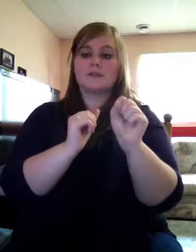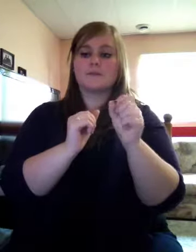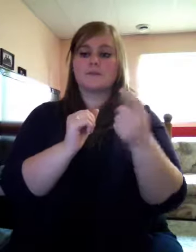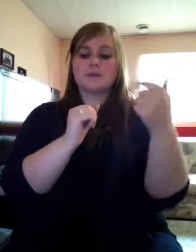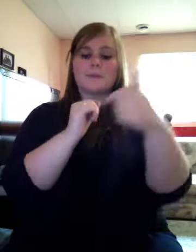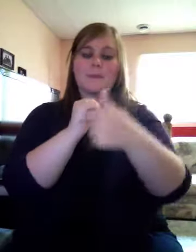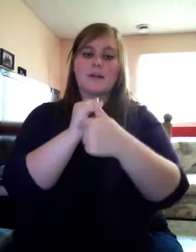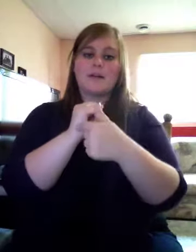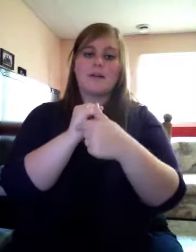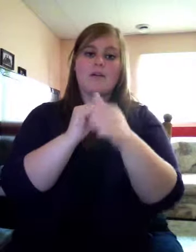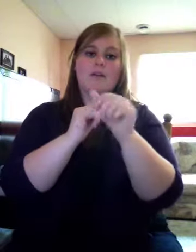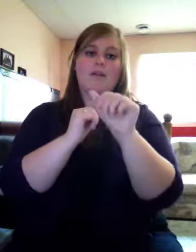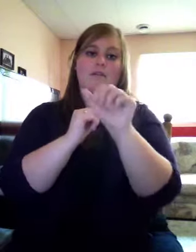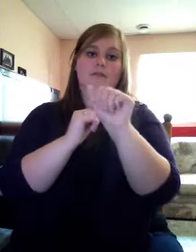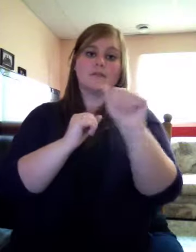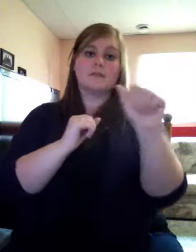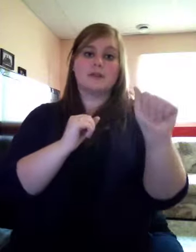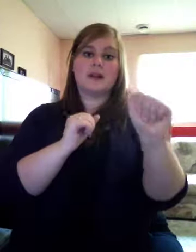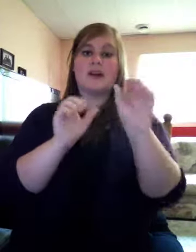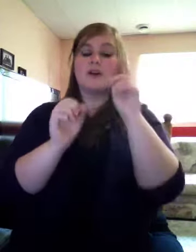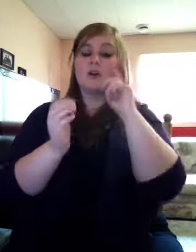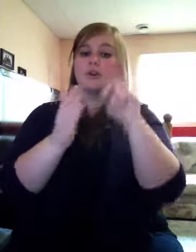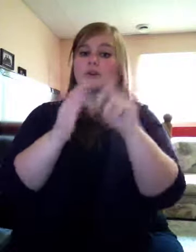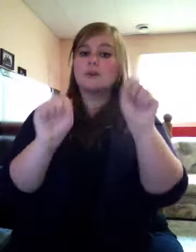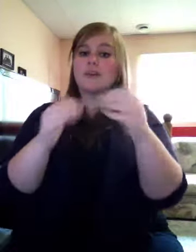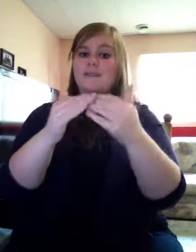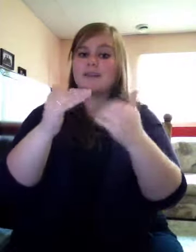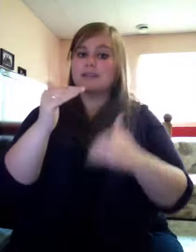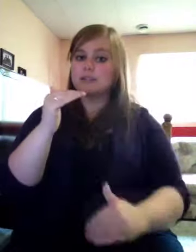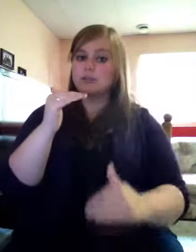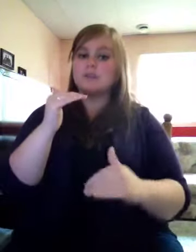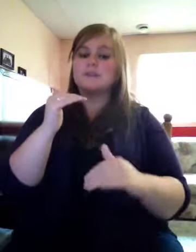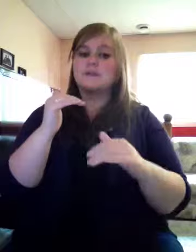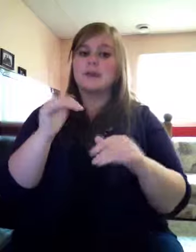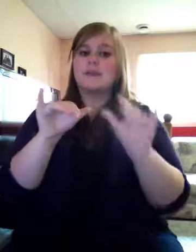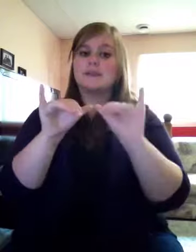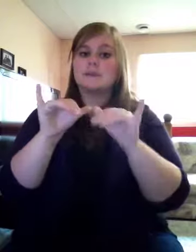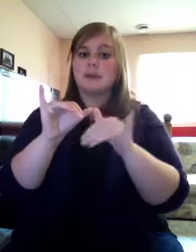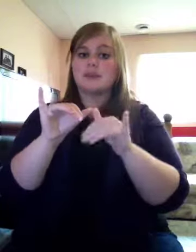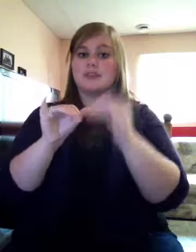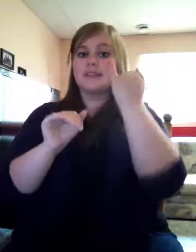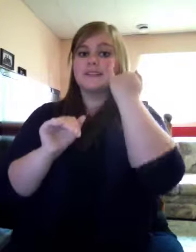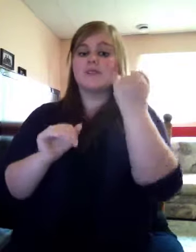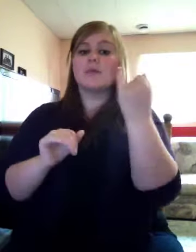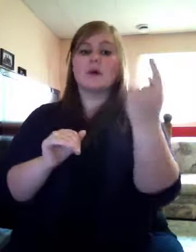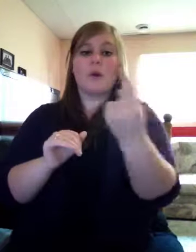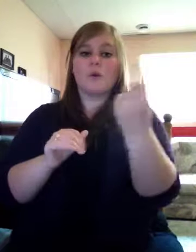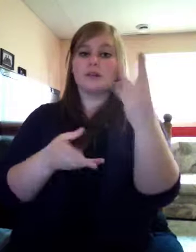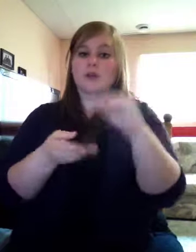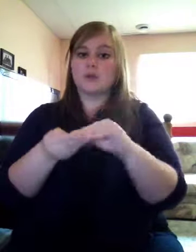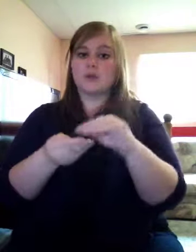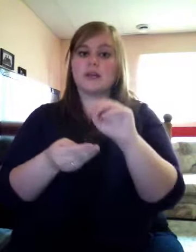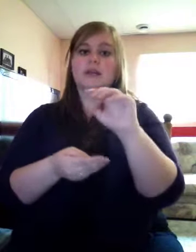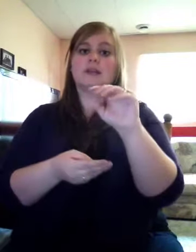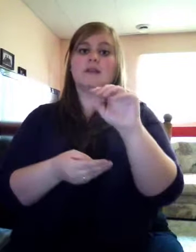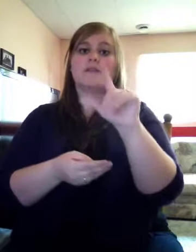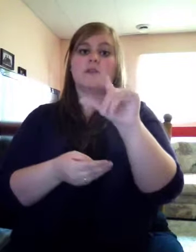we could vastly underestimate the true dimensions of this AAA if all we included was the lumen. We see here a very large burden of